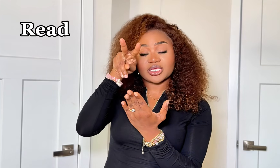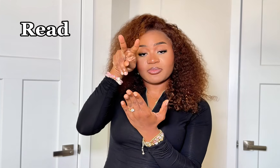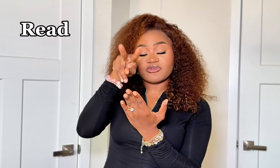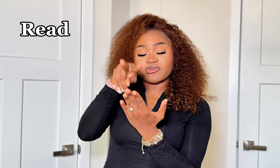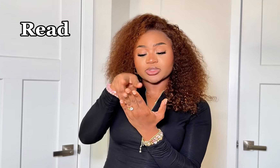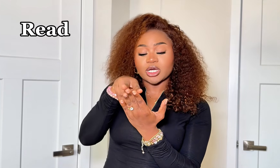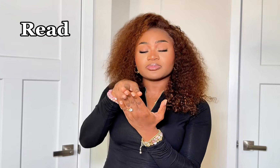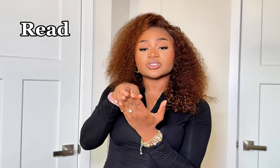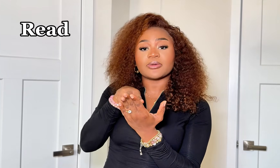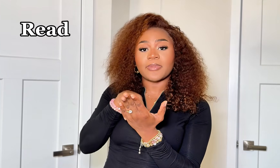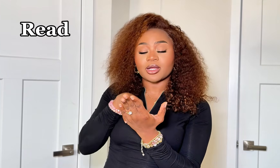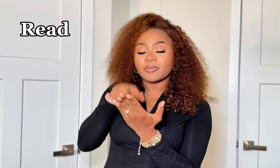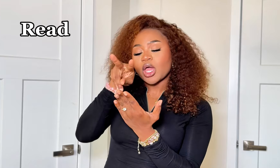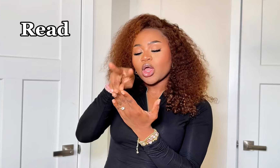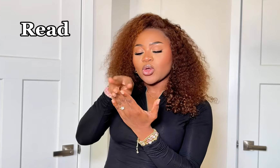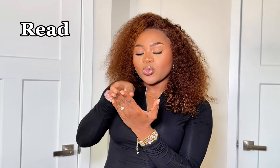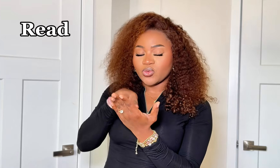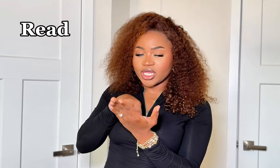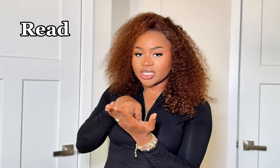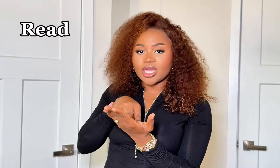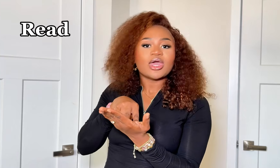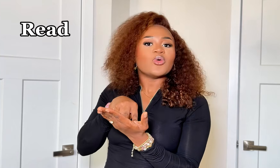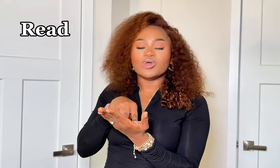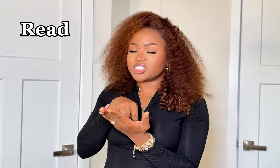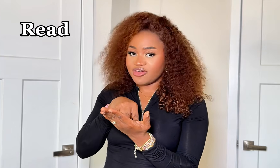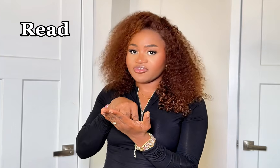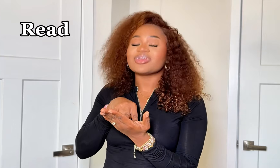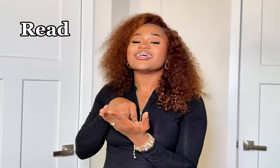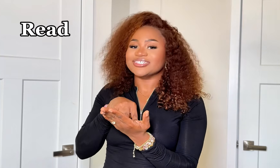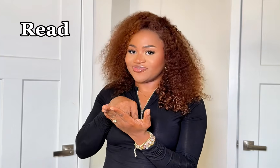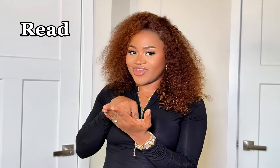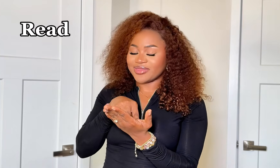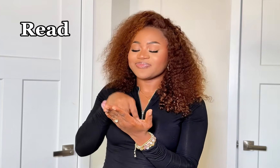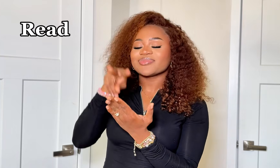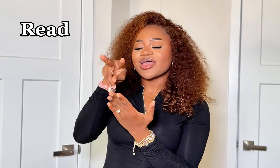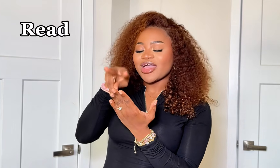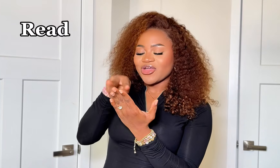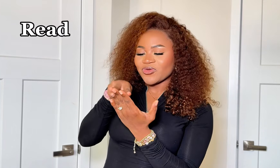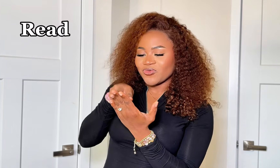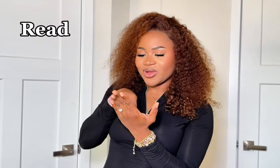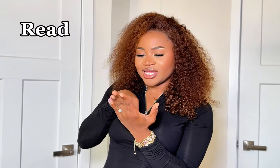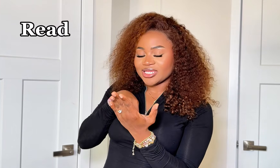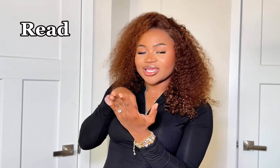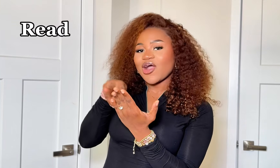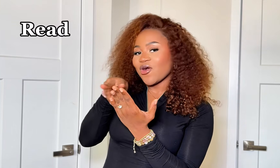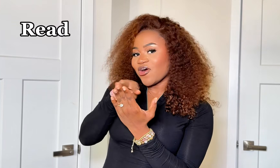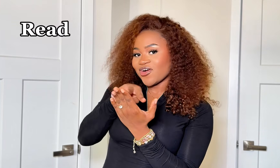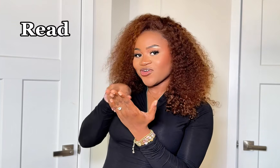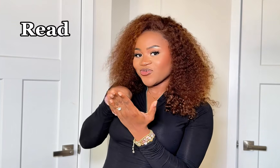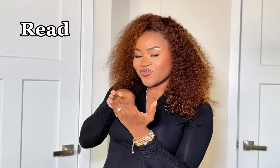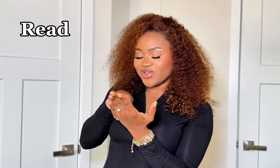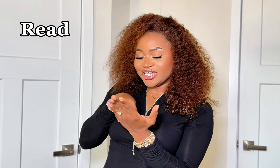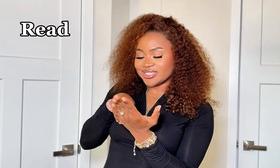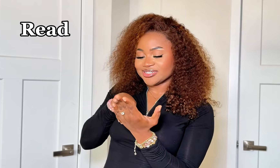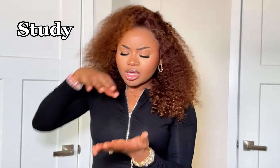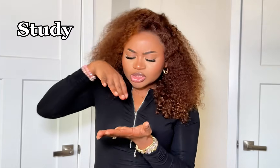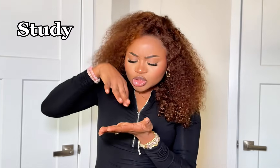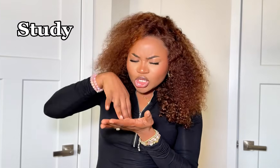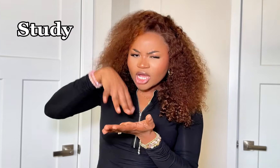book from top to the bottom. Read. Whichever is fine. Read or read.